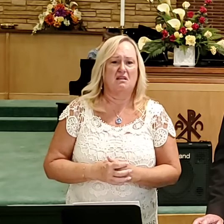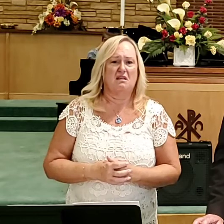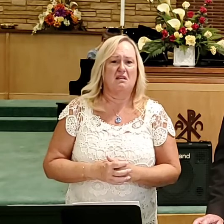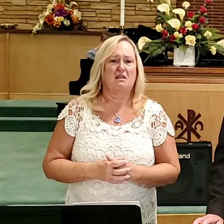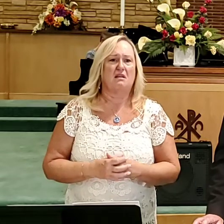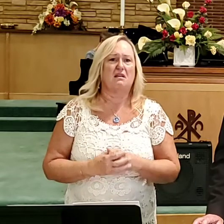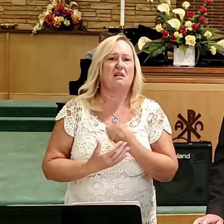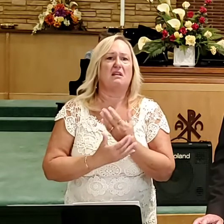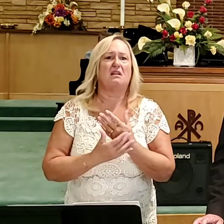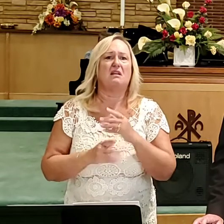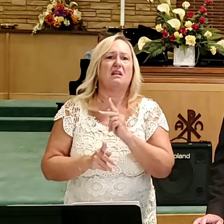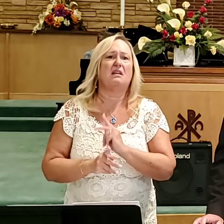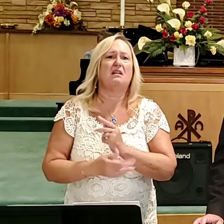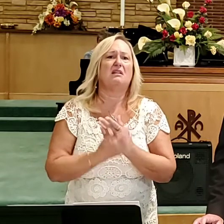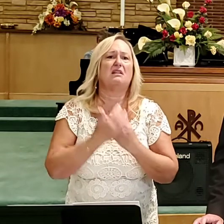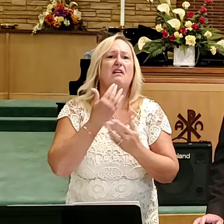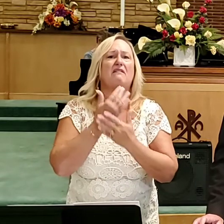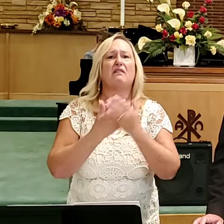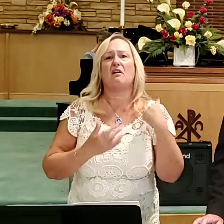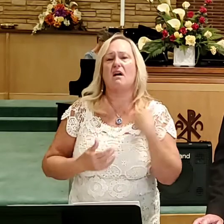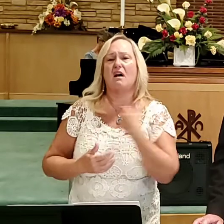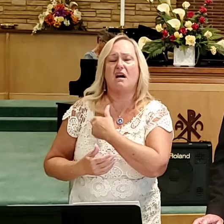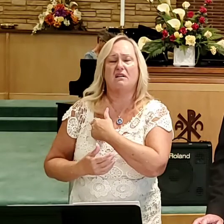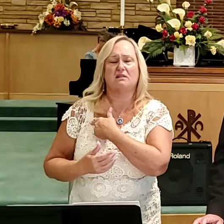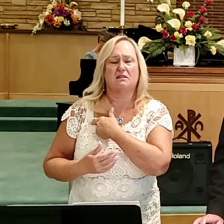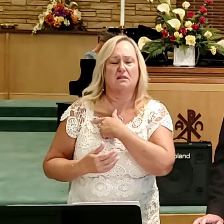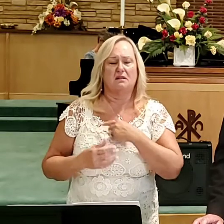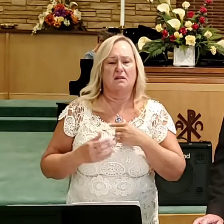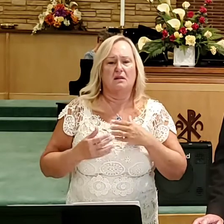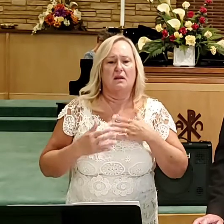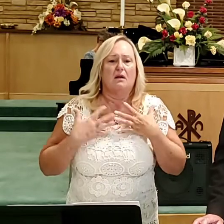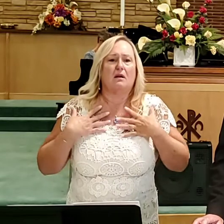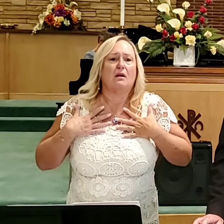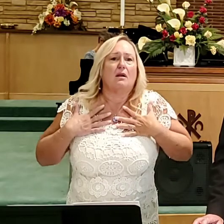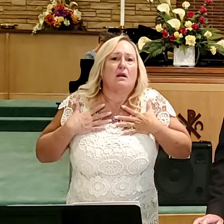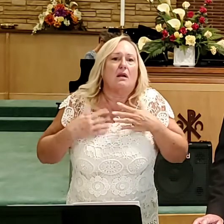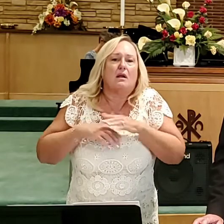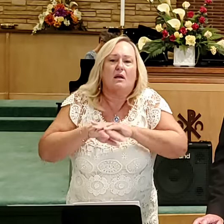Soothe our brows. Calm our fears.